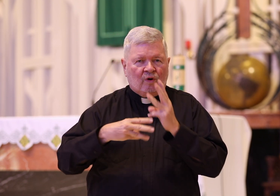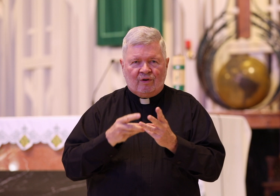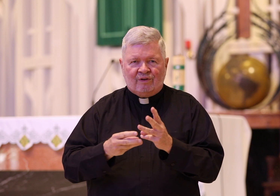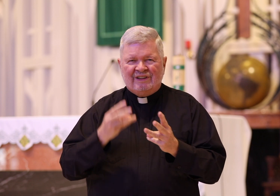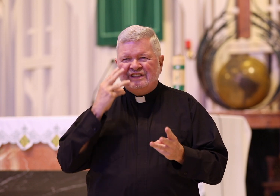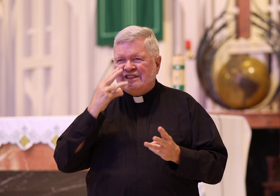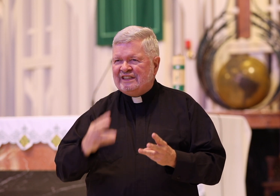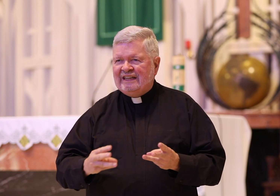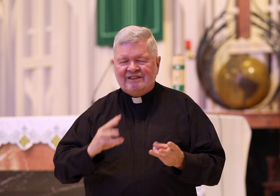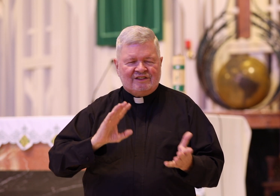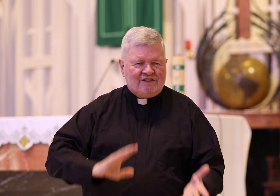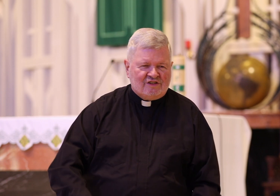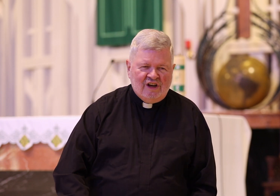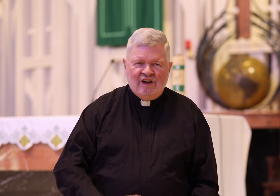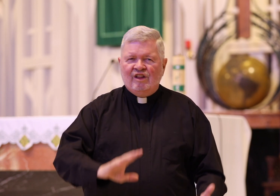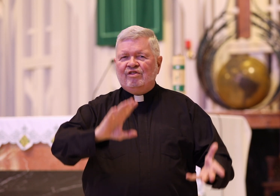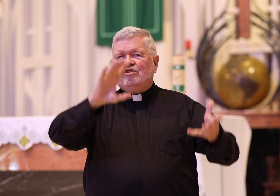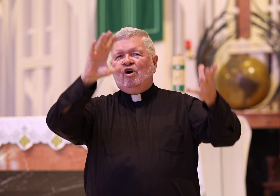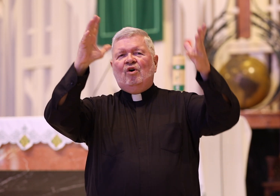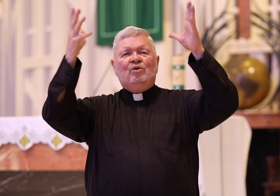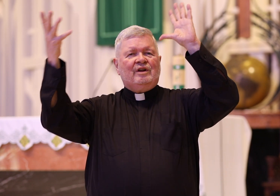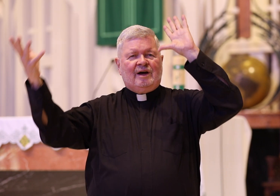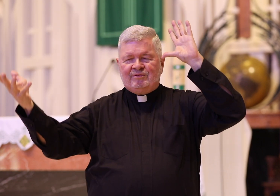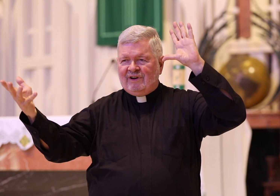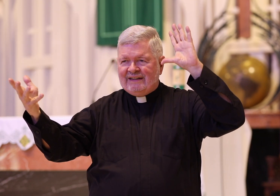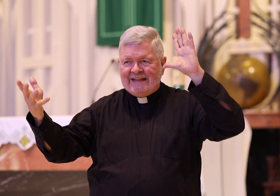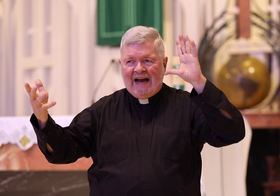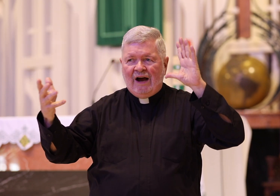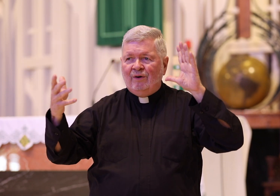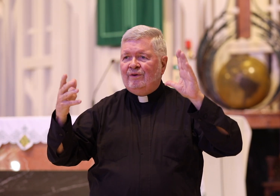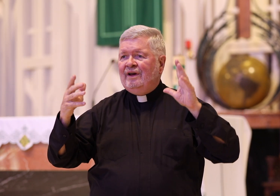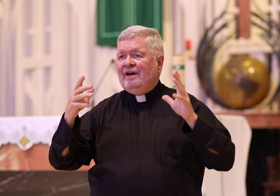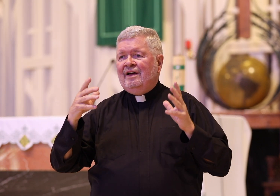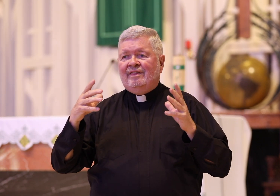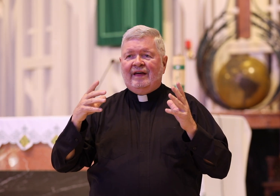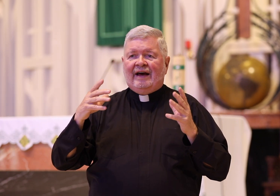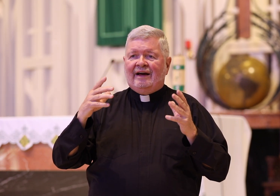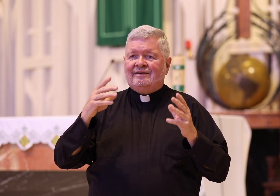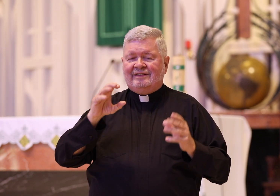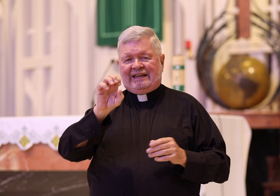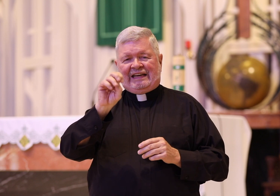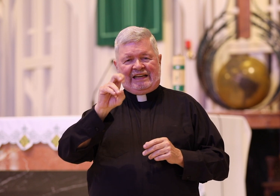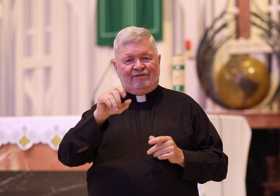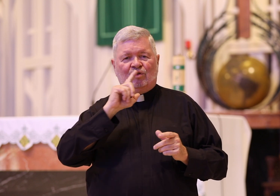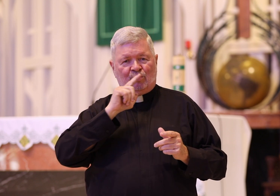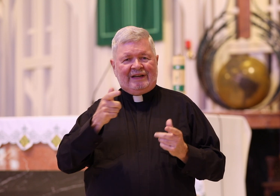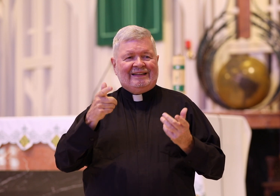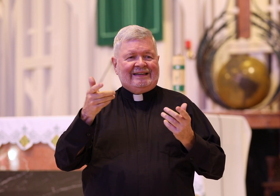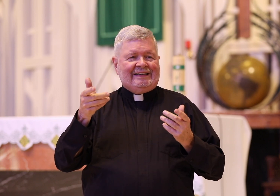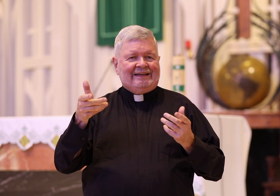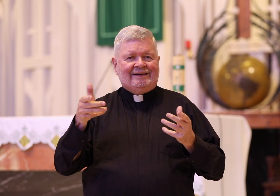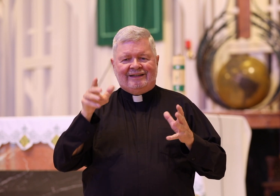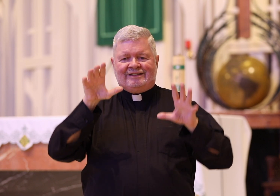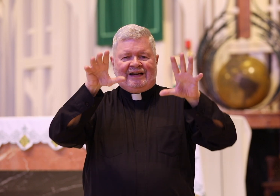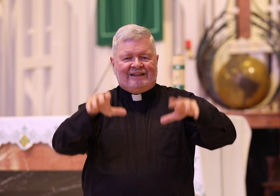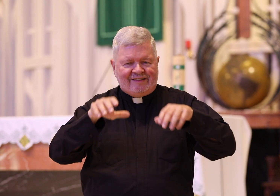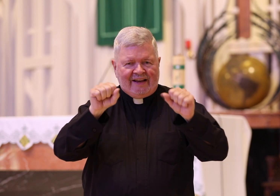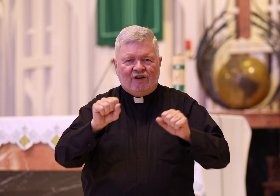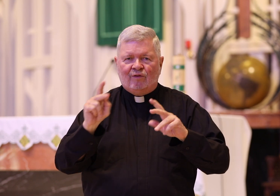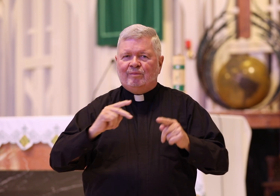world and sees it's just totally upside down, that evil really has kind of taken over